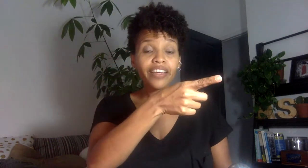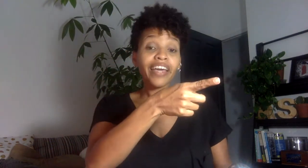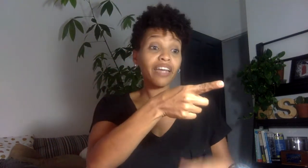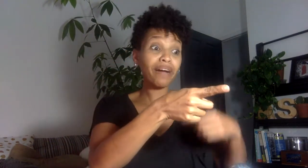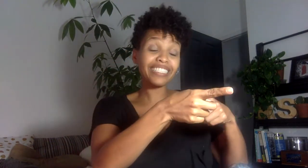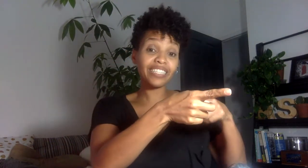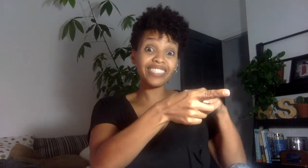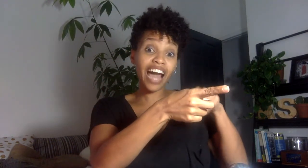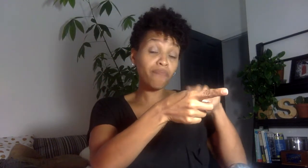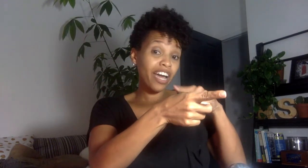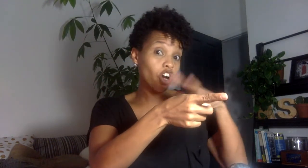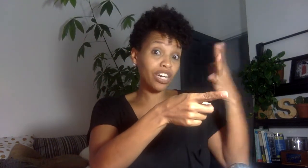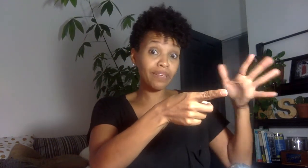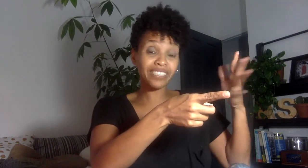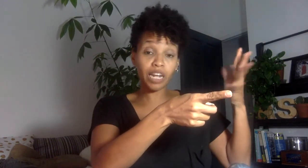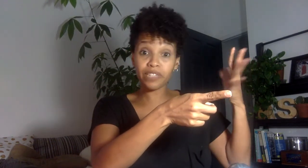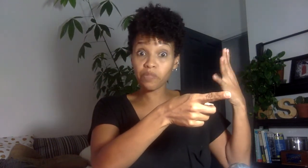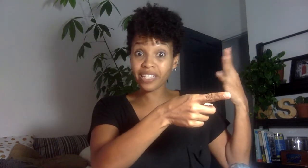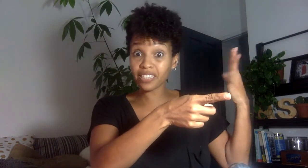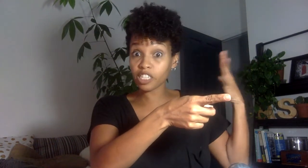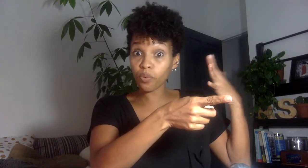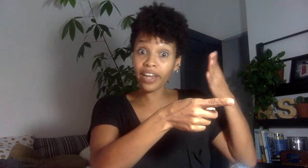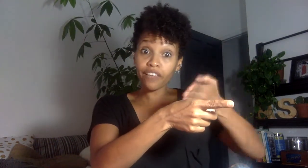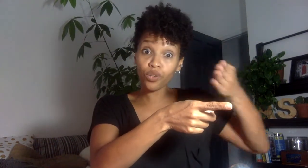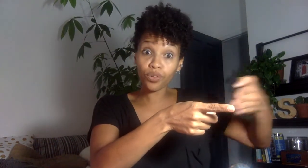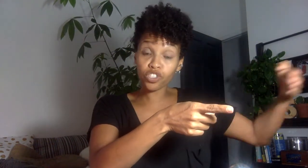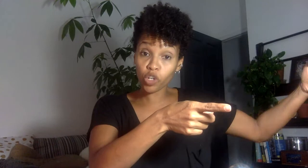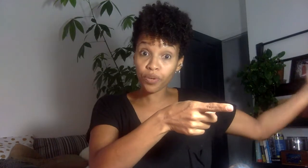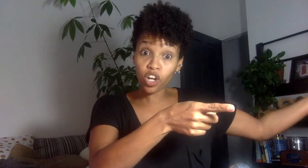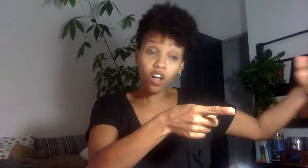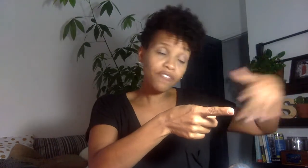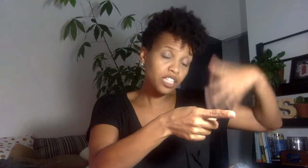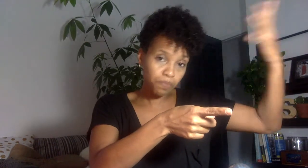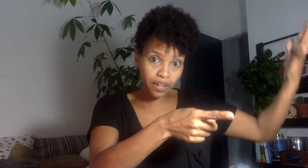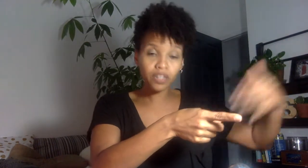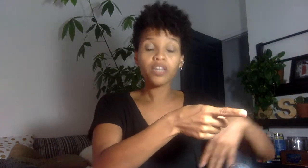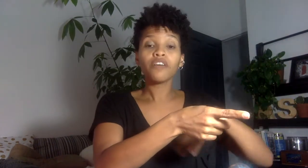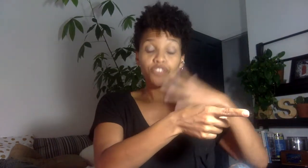And the dad might already be set up in space at this point if you were interpreting all of this, but for